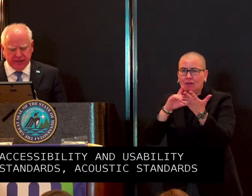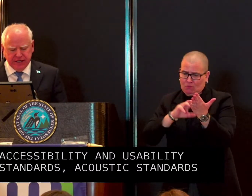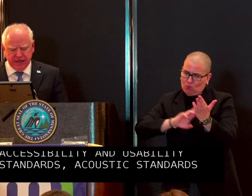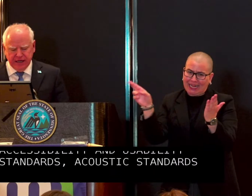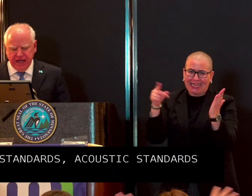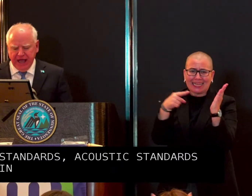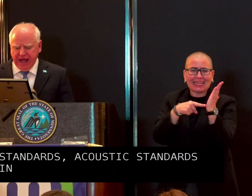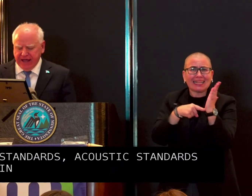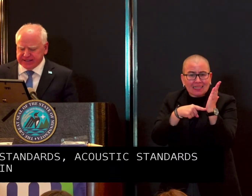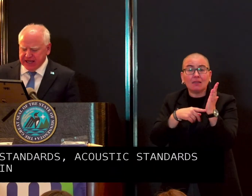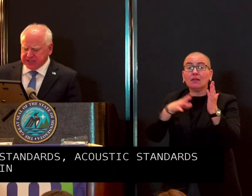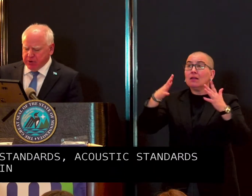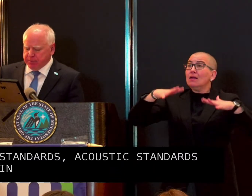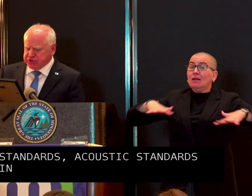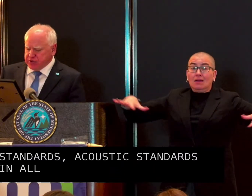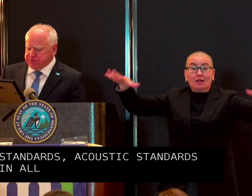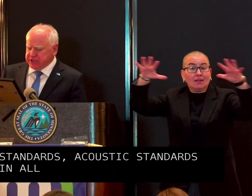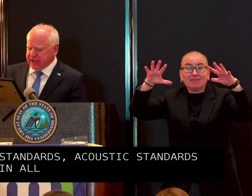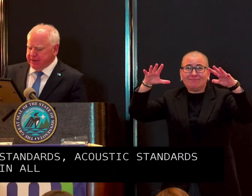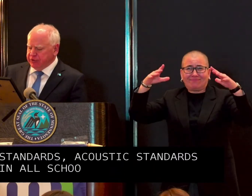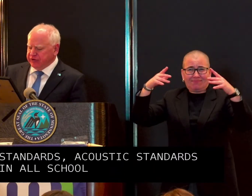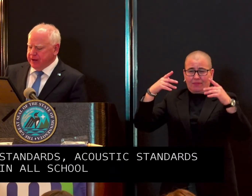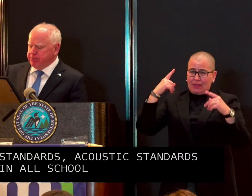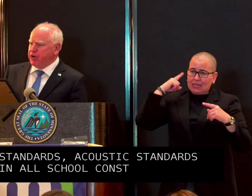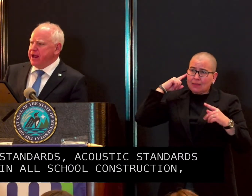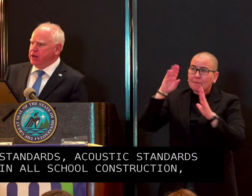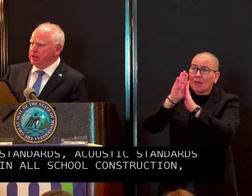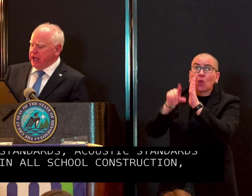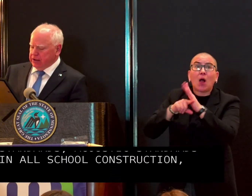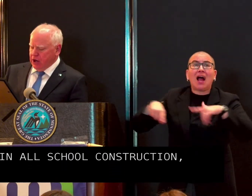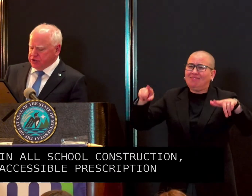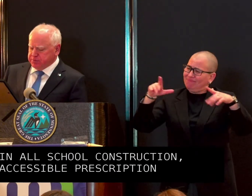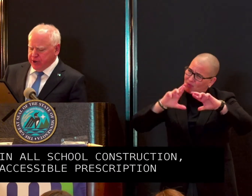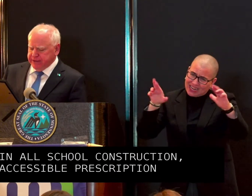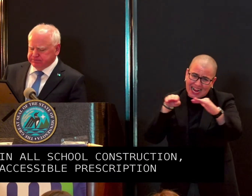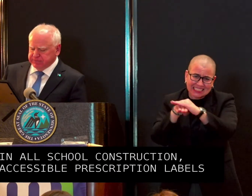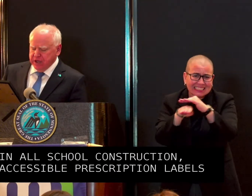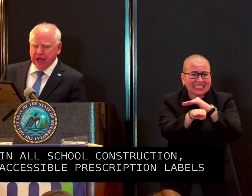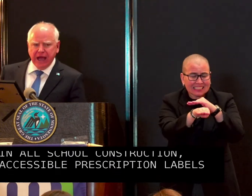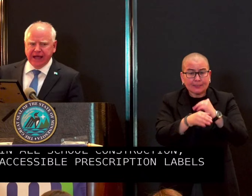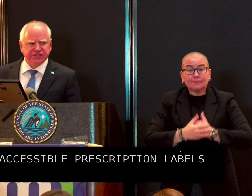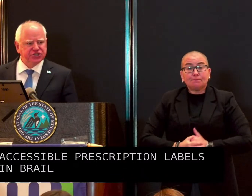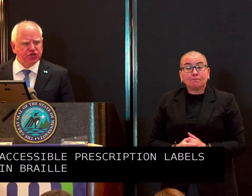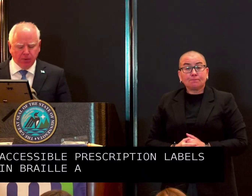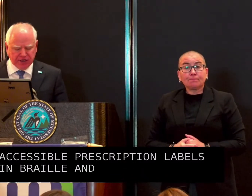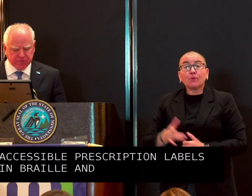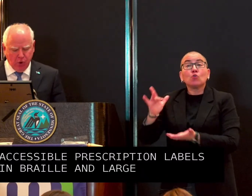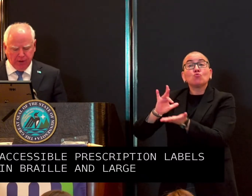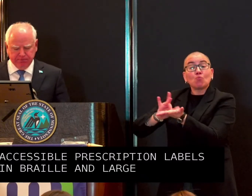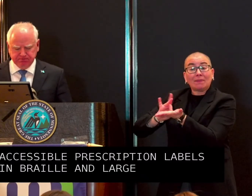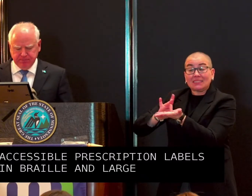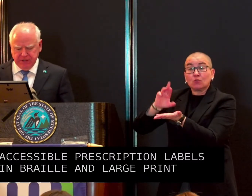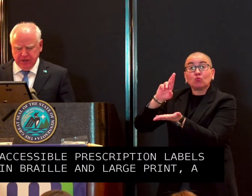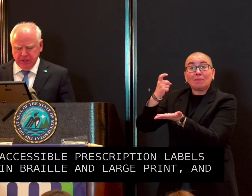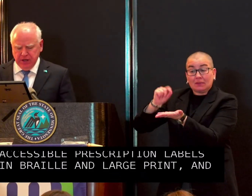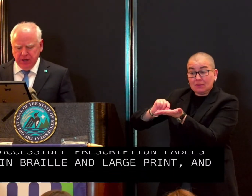construction, accessible prescription labels in Braille and large print, and so much